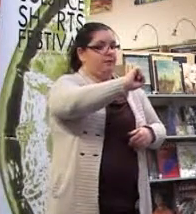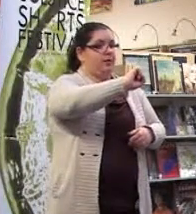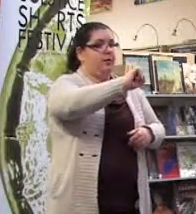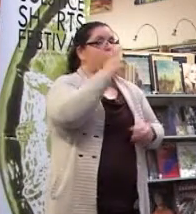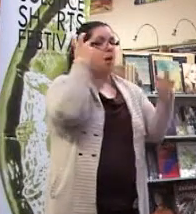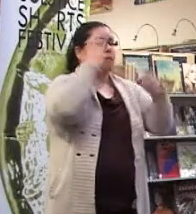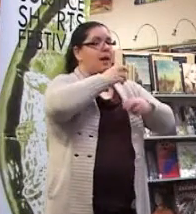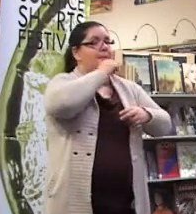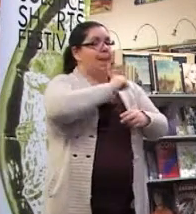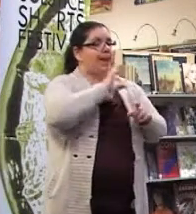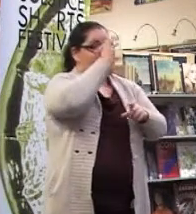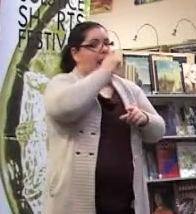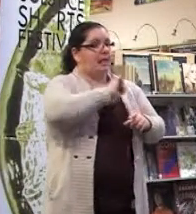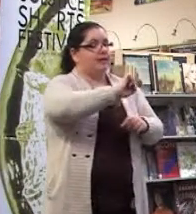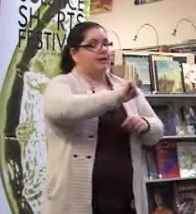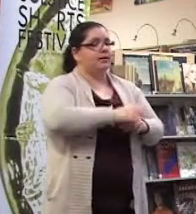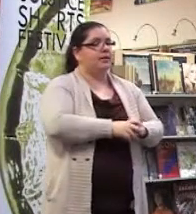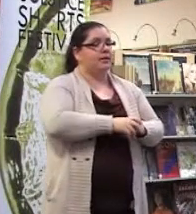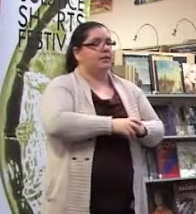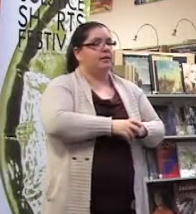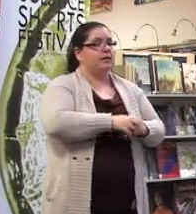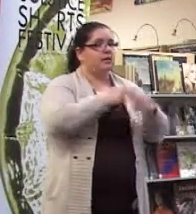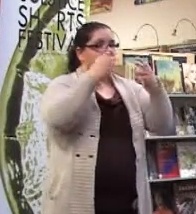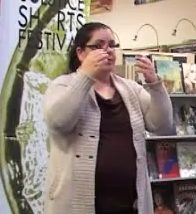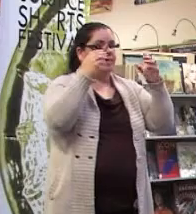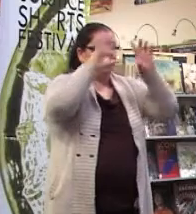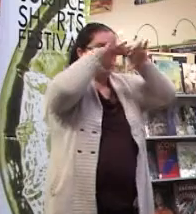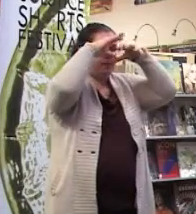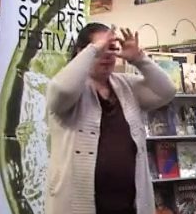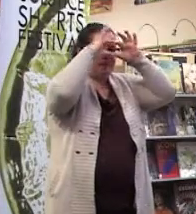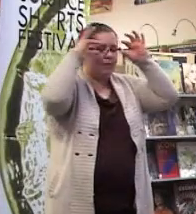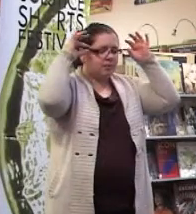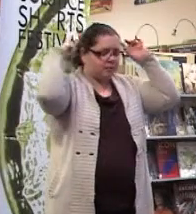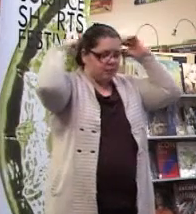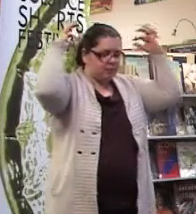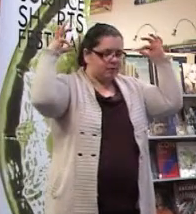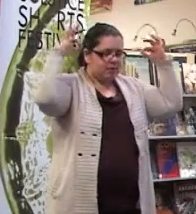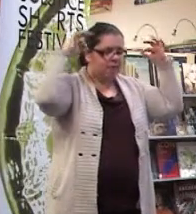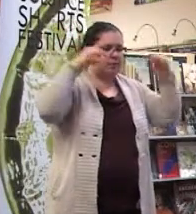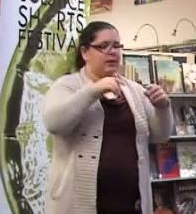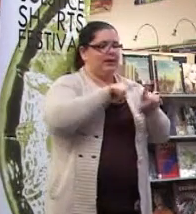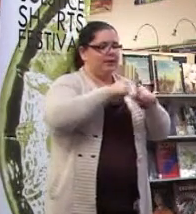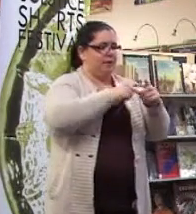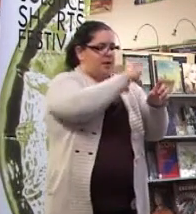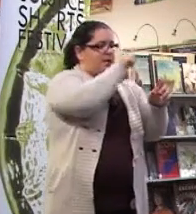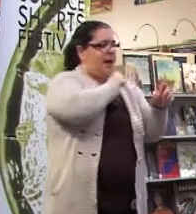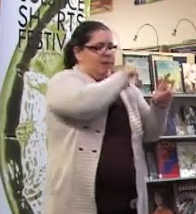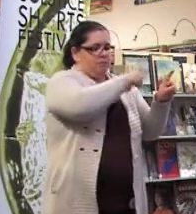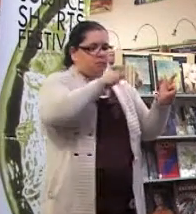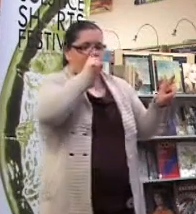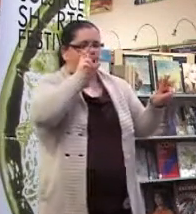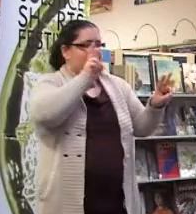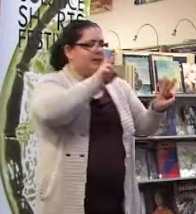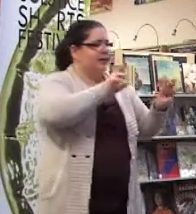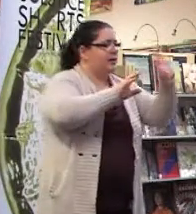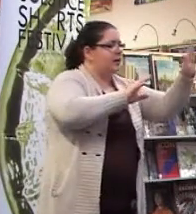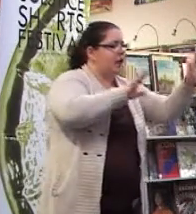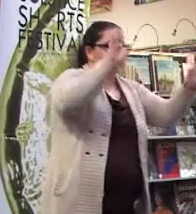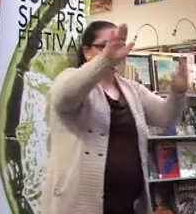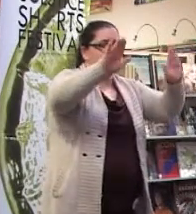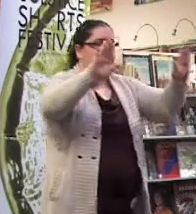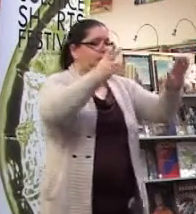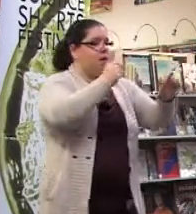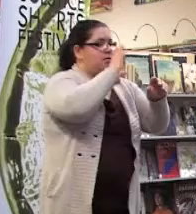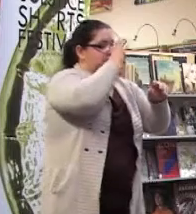story of the blind man and the elephant. The blindfolded man each touched a different part of the elephant and reported a very different creature. Some touched